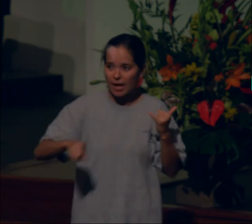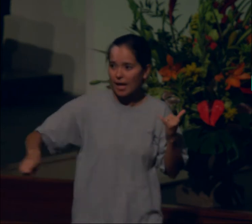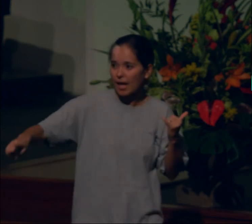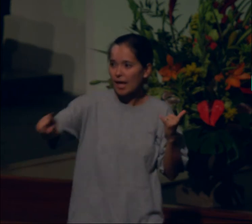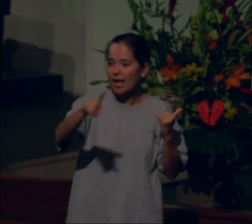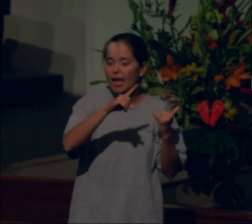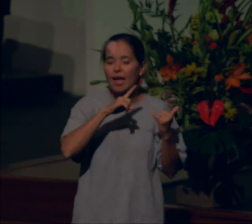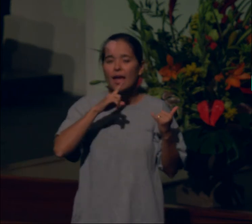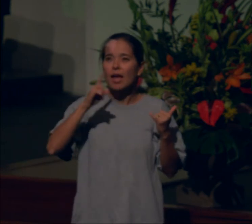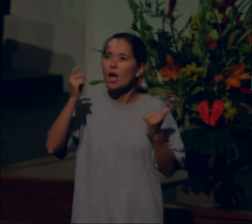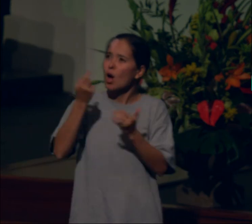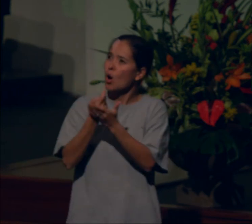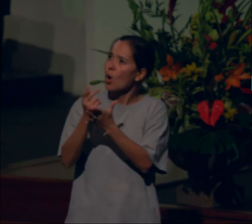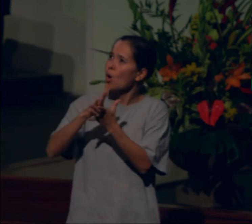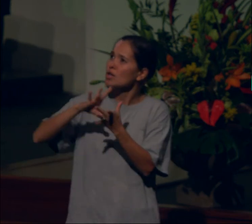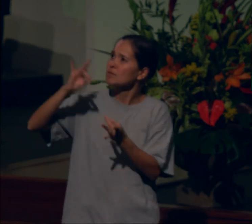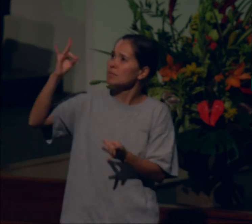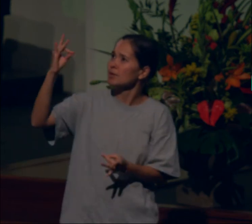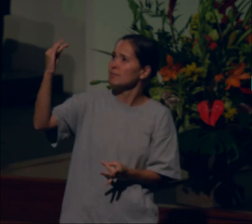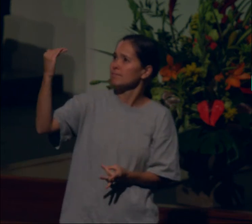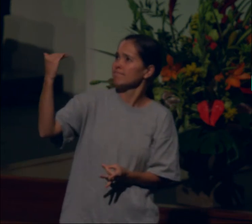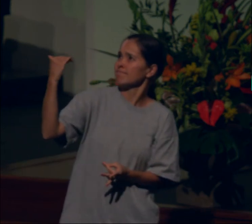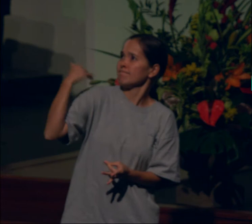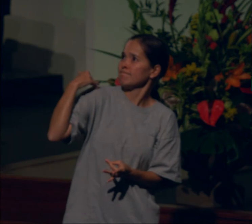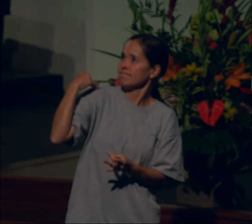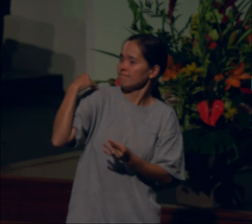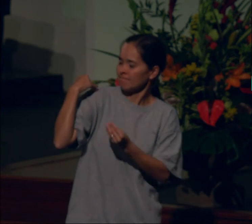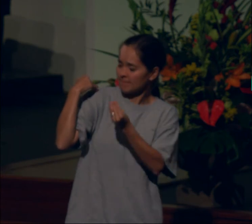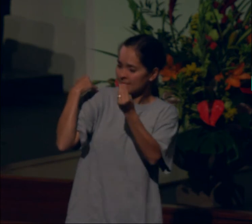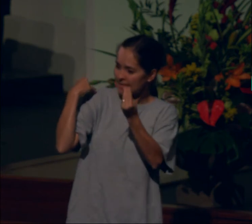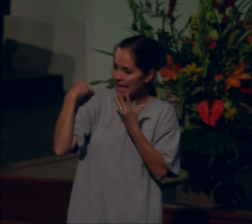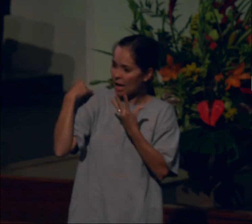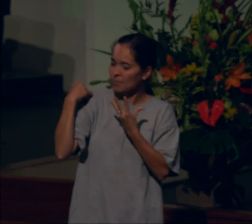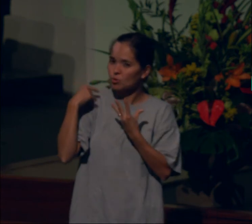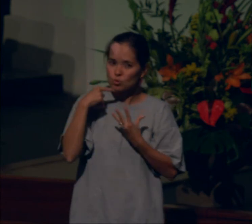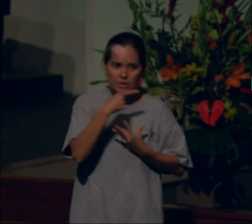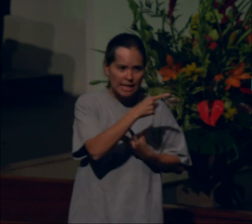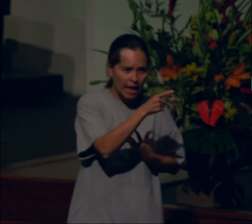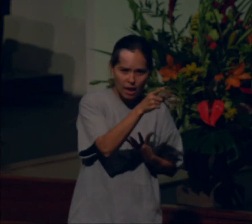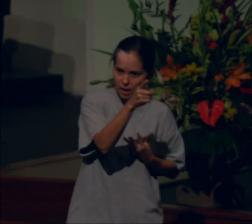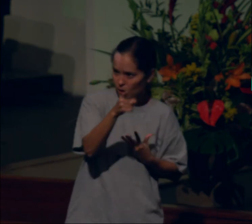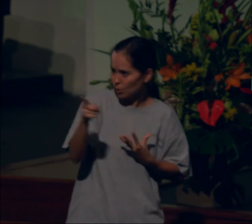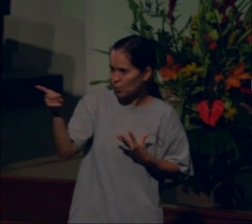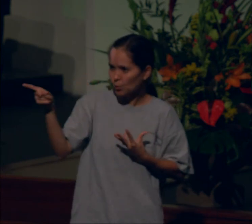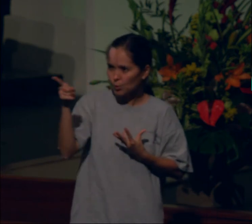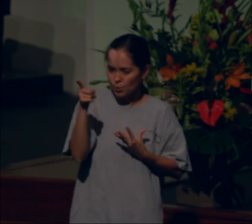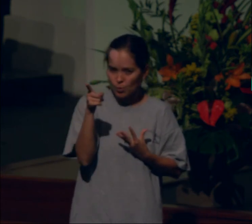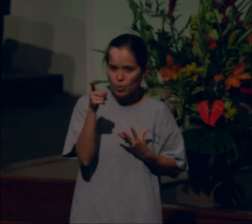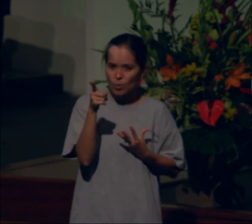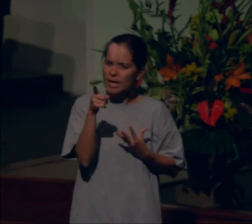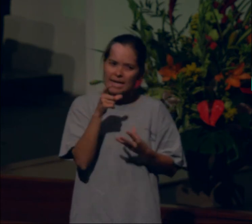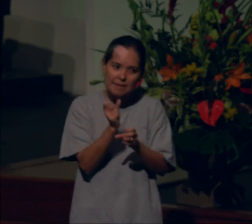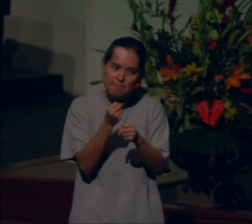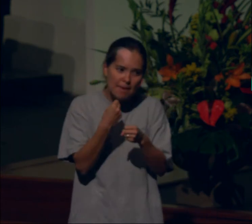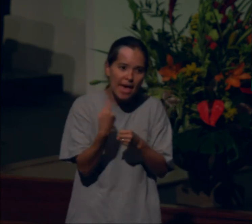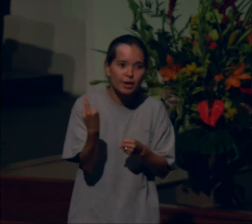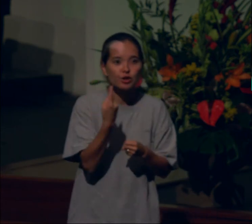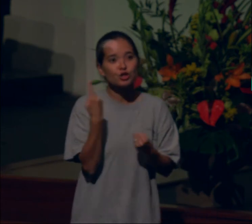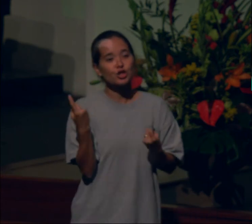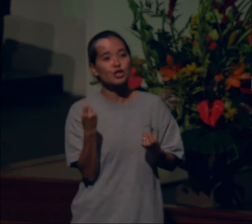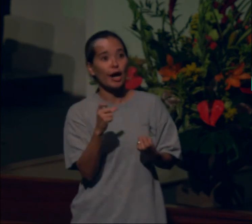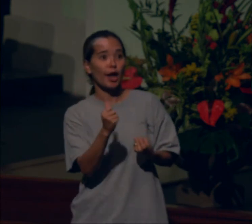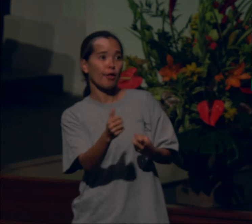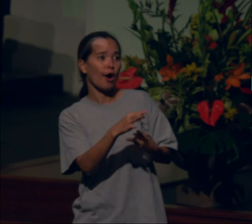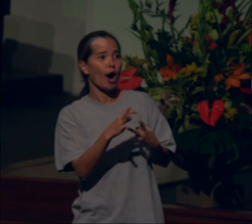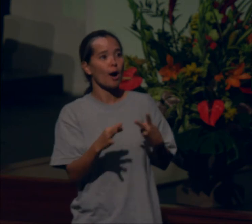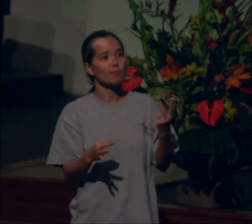that the Holy Spirit is speaking to me and telling me to tell you that he didn't create you just to be another option.